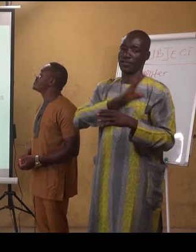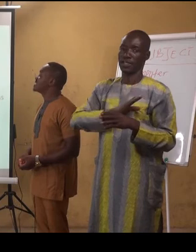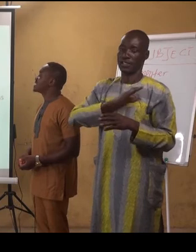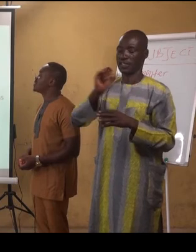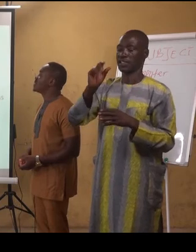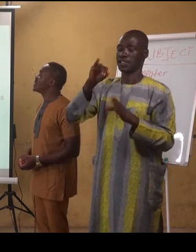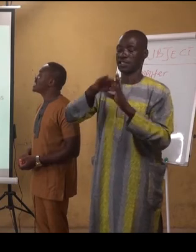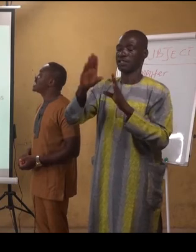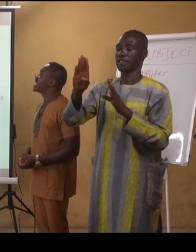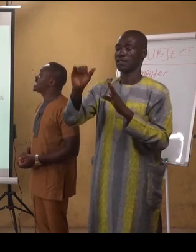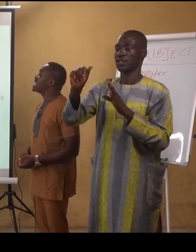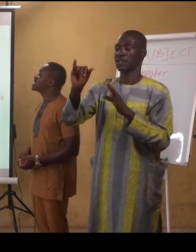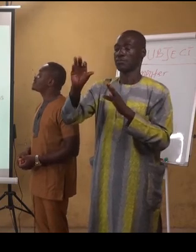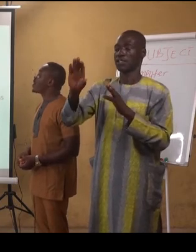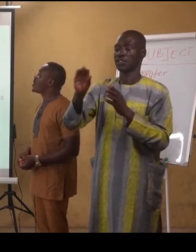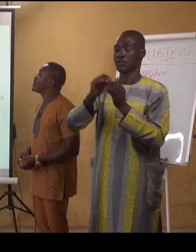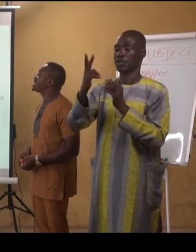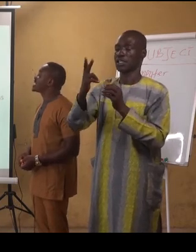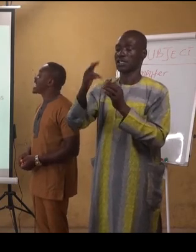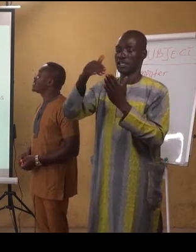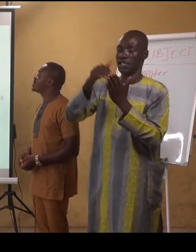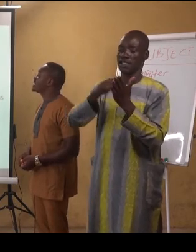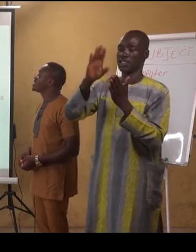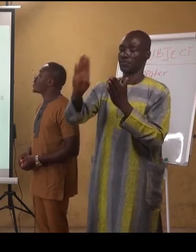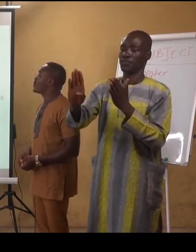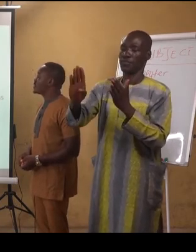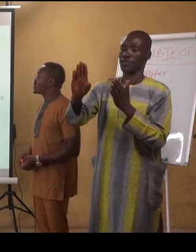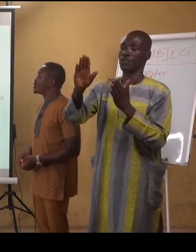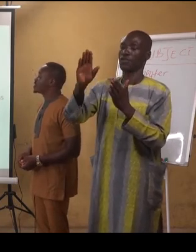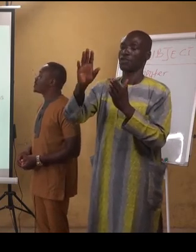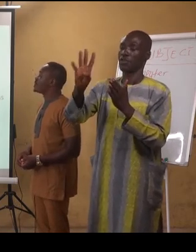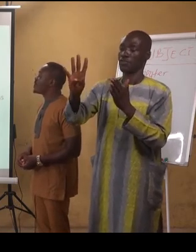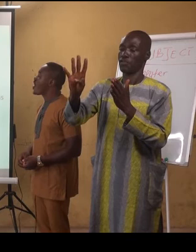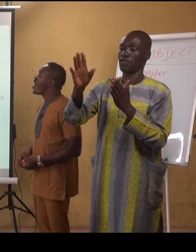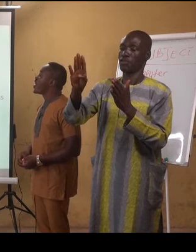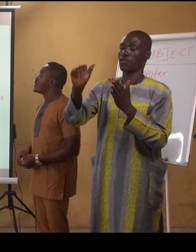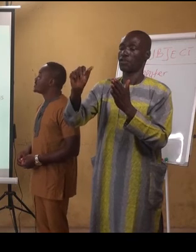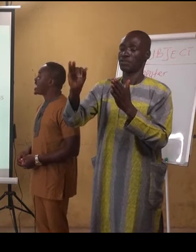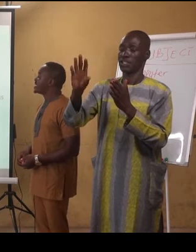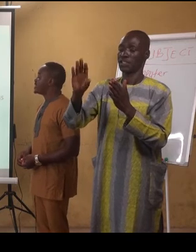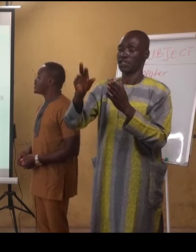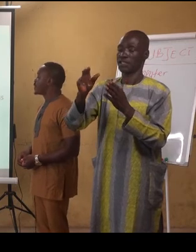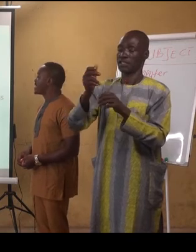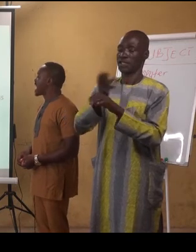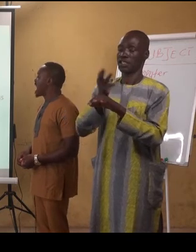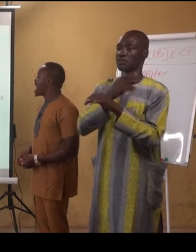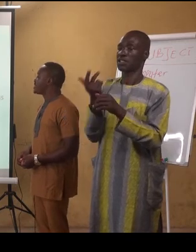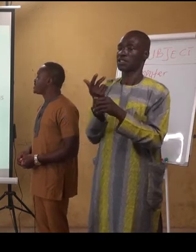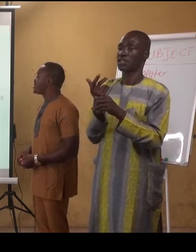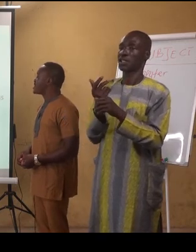said in basic. Number 3, list 4 basic arithmetic operations. Number 4, rewrite the